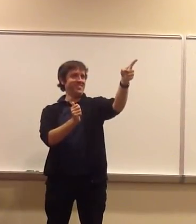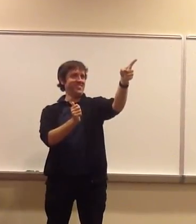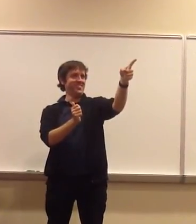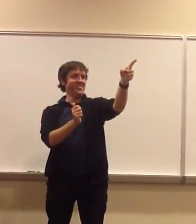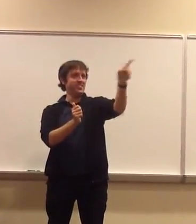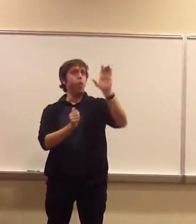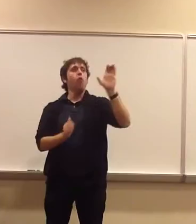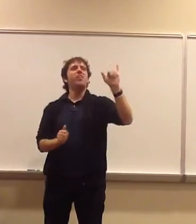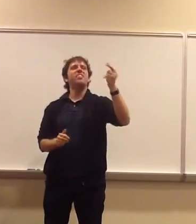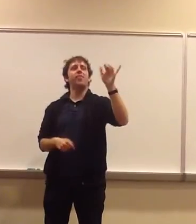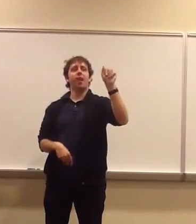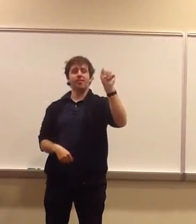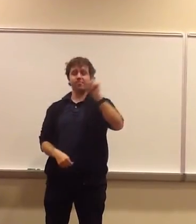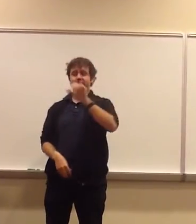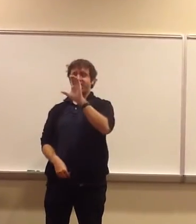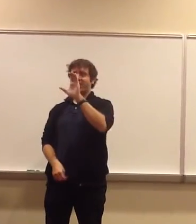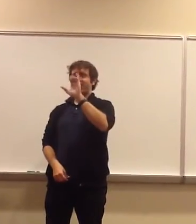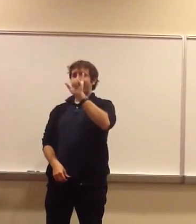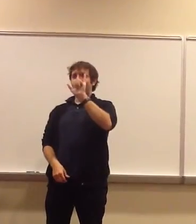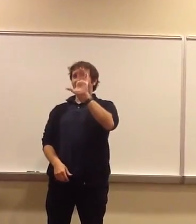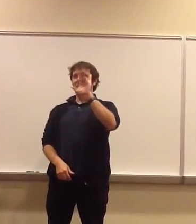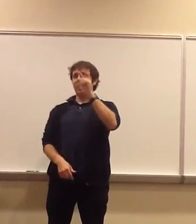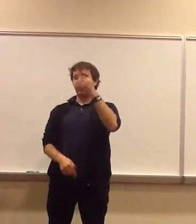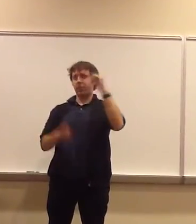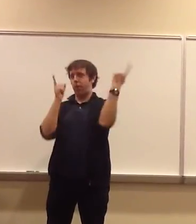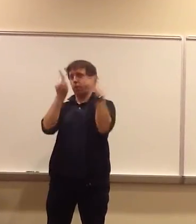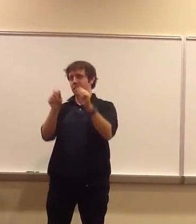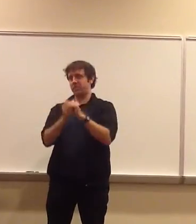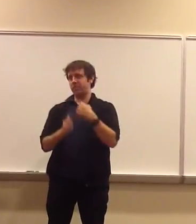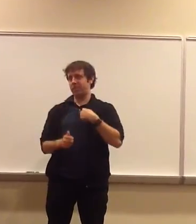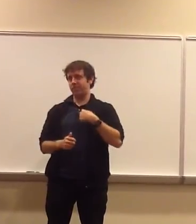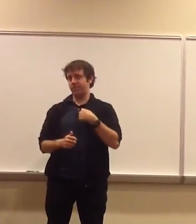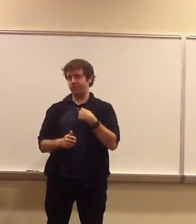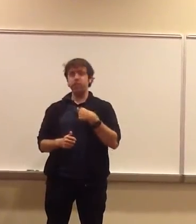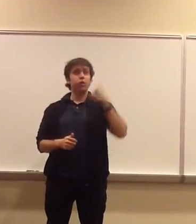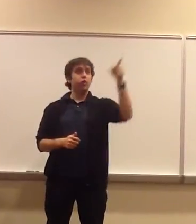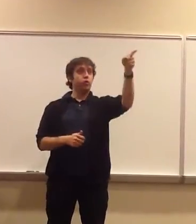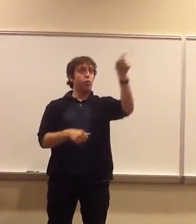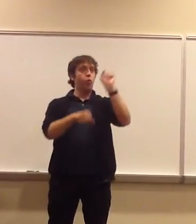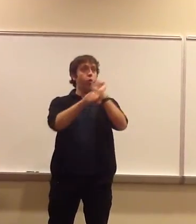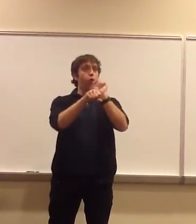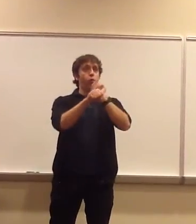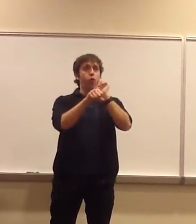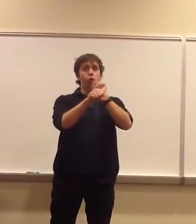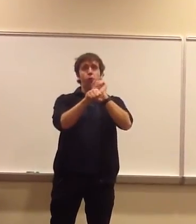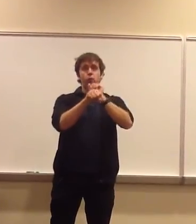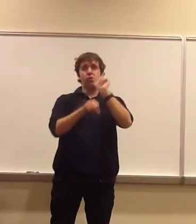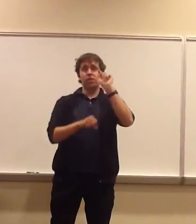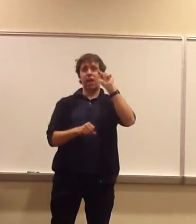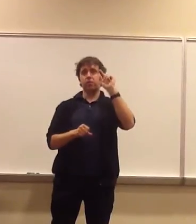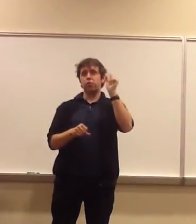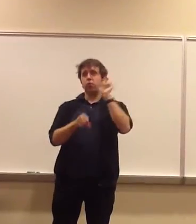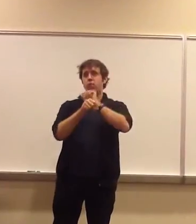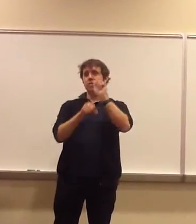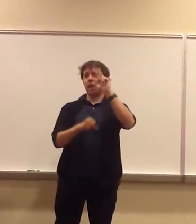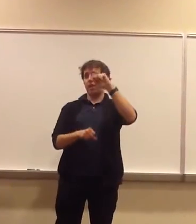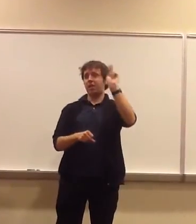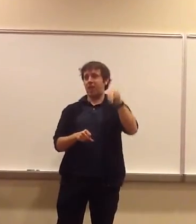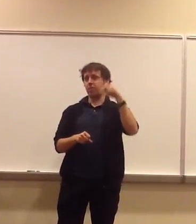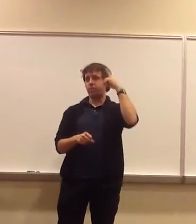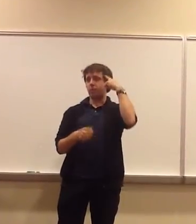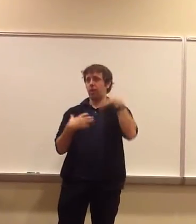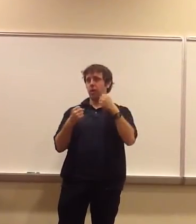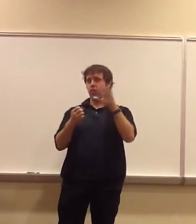And I know, Christine, you're here, and Cynthia, I know that I have support from other people who are providing mental health services who also